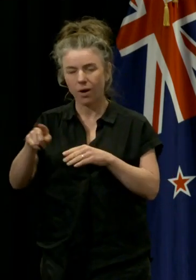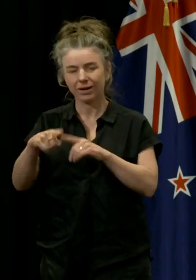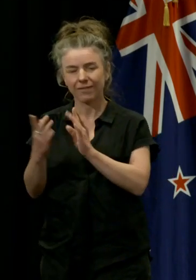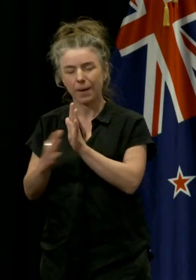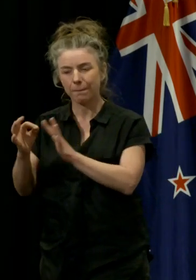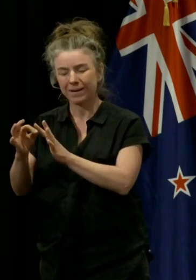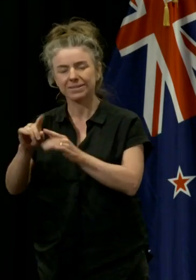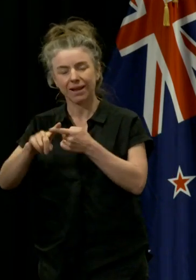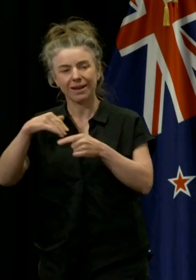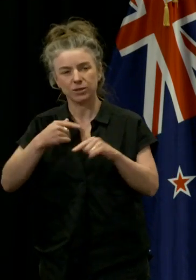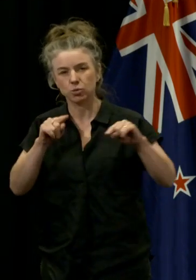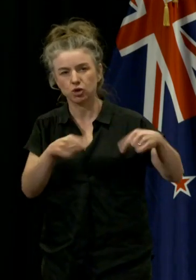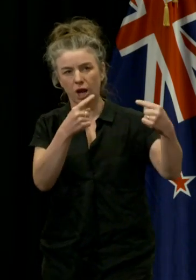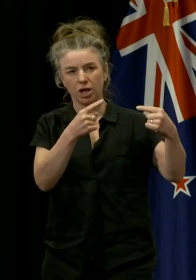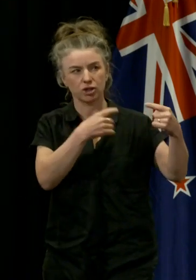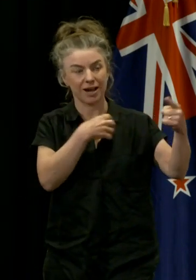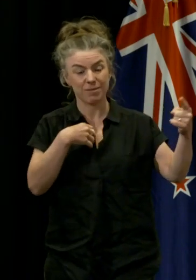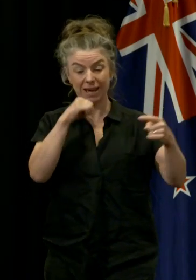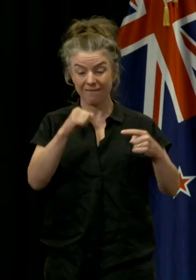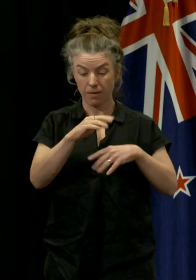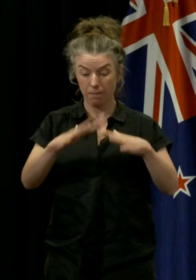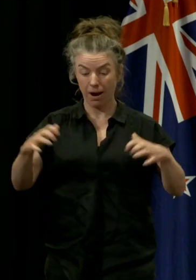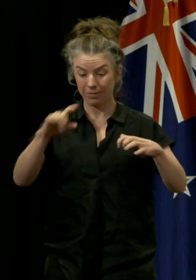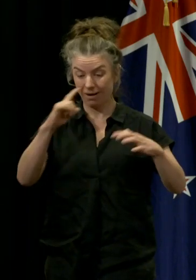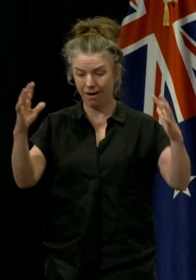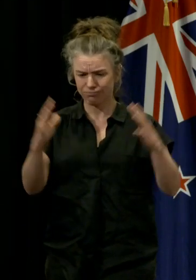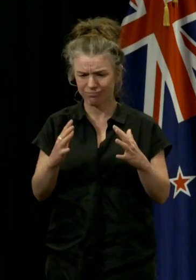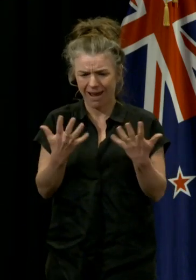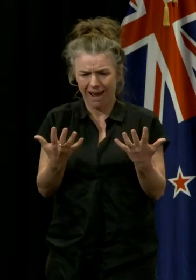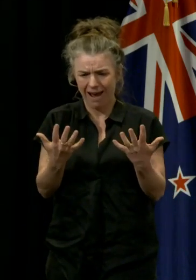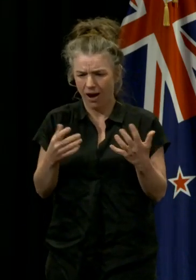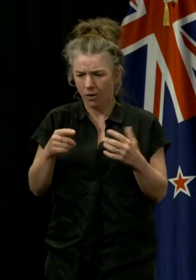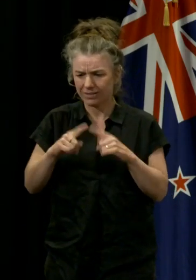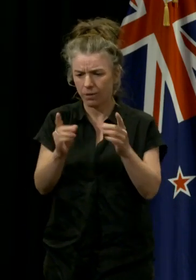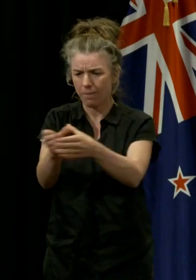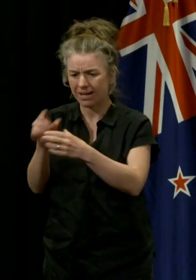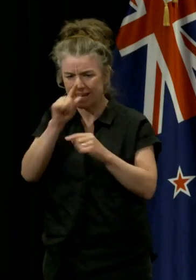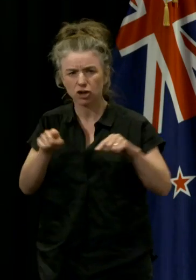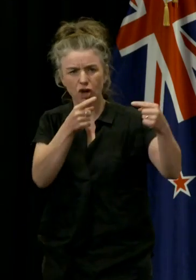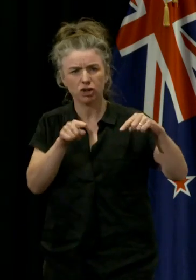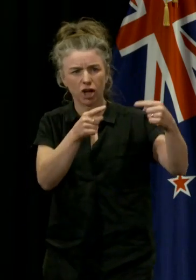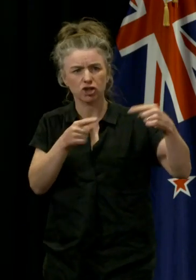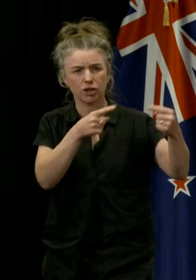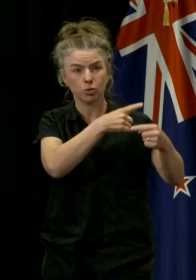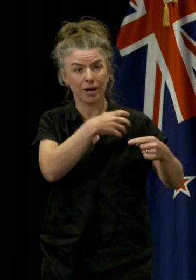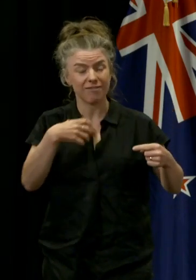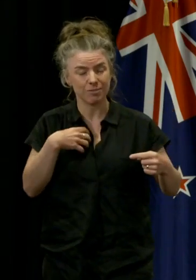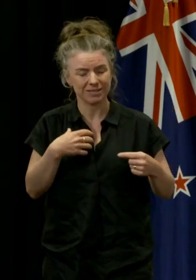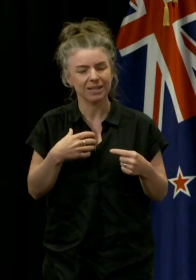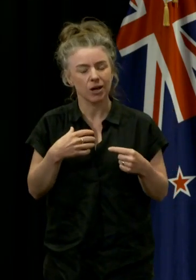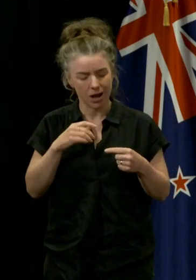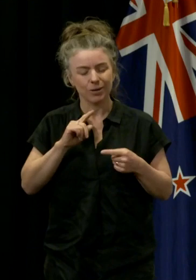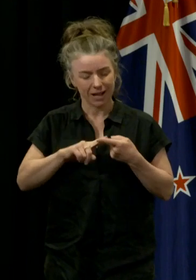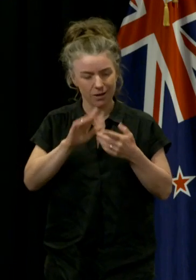government to account when Parliament is not able to meet. At this point, Parliament will adjourn